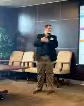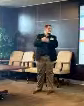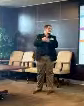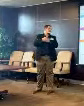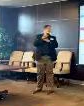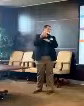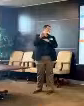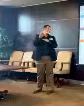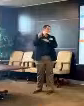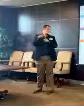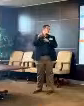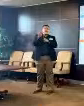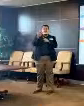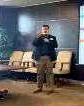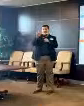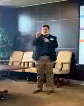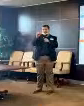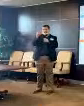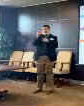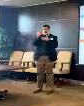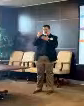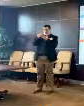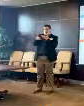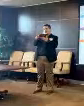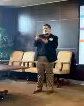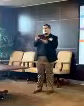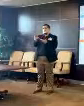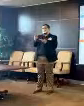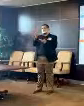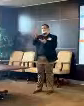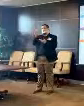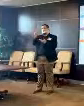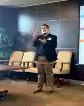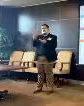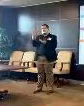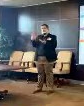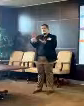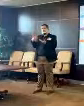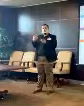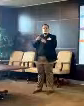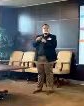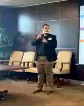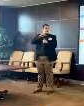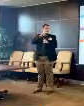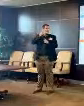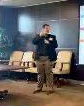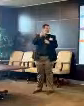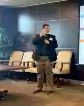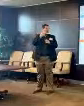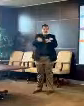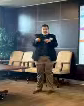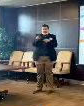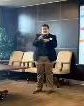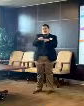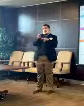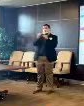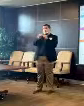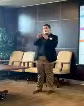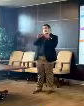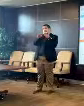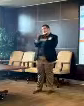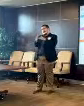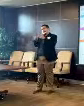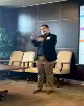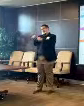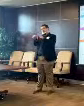be 392 to 470 the week after that if we stay on the same trajectory. Also, we are seeing an increase in deaths across